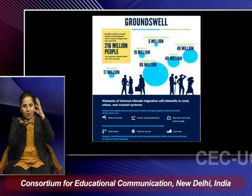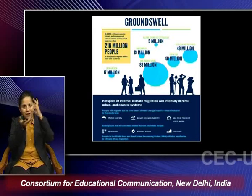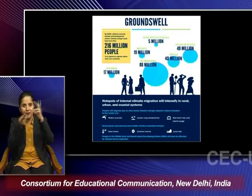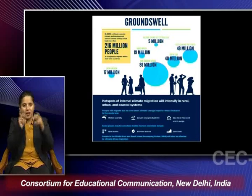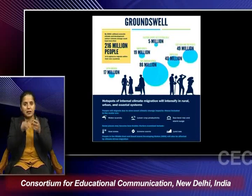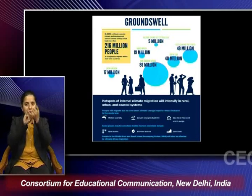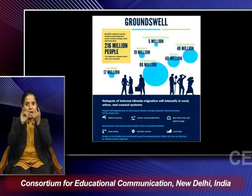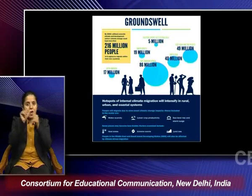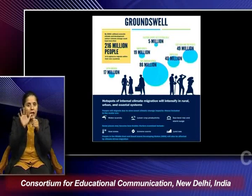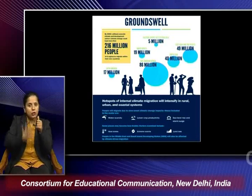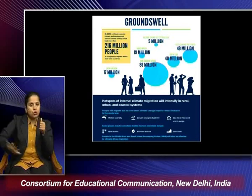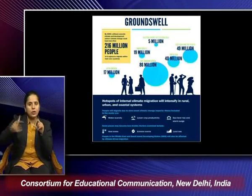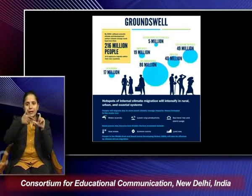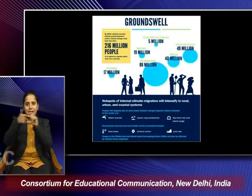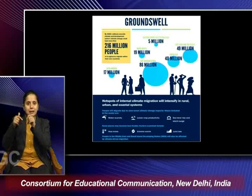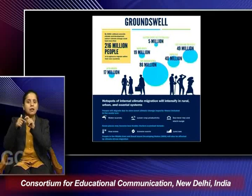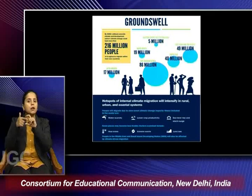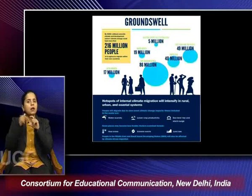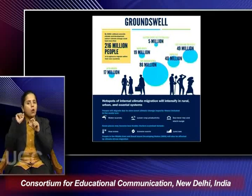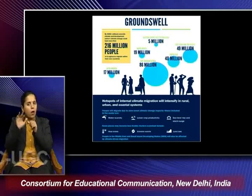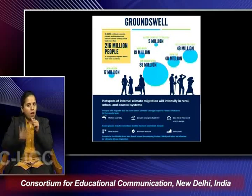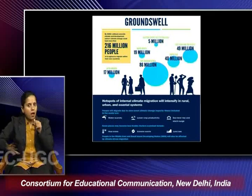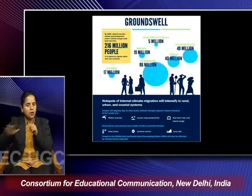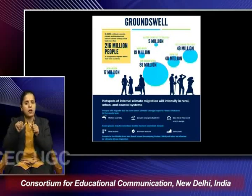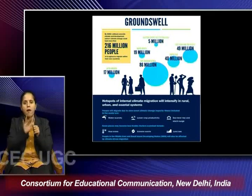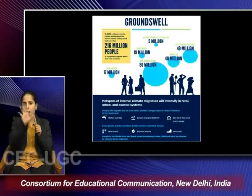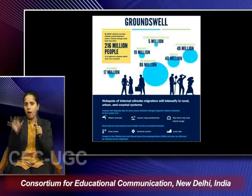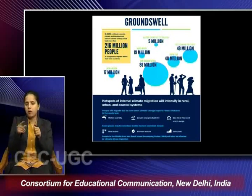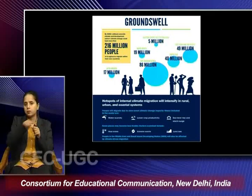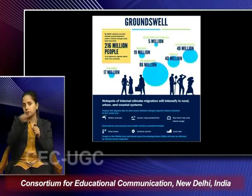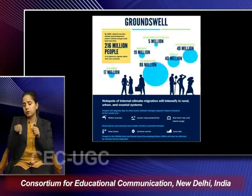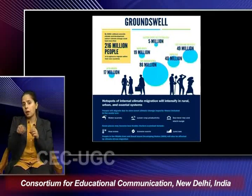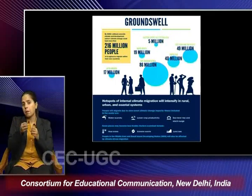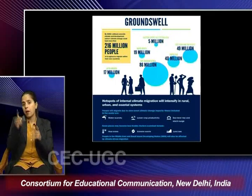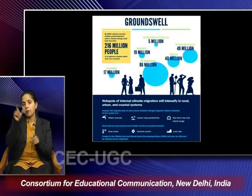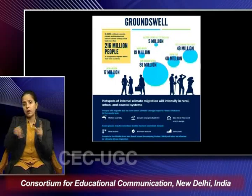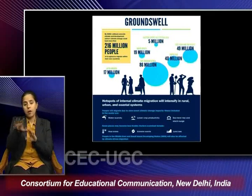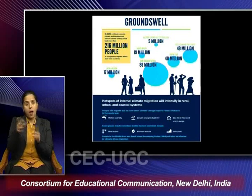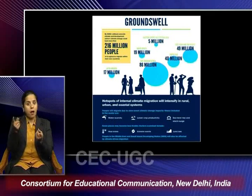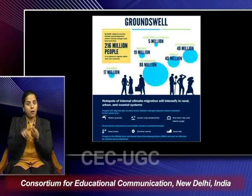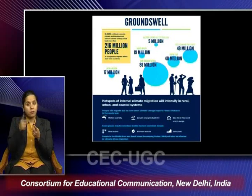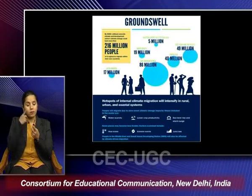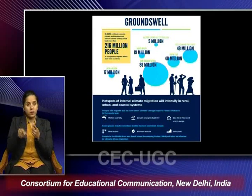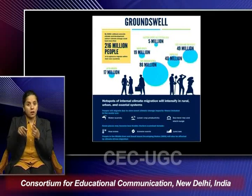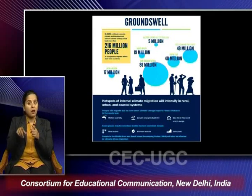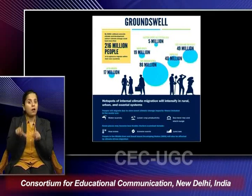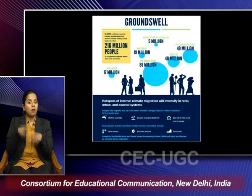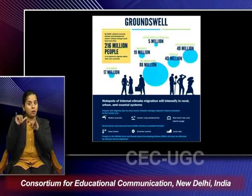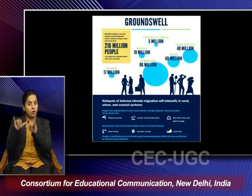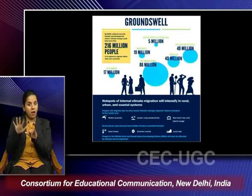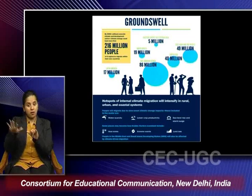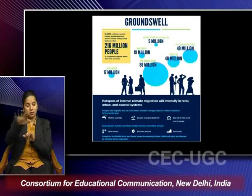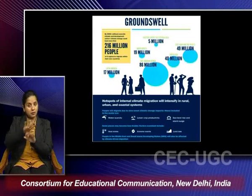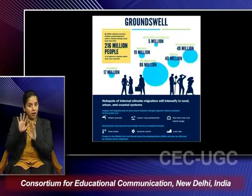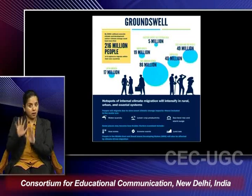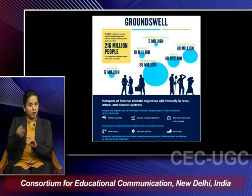Asia, East Asia and Africa. So large proportion of humanity that happens to be occupying these areas,